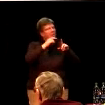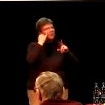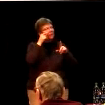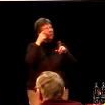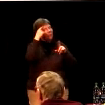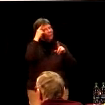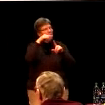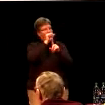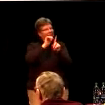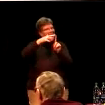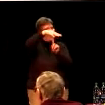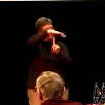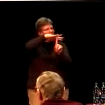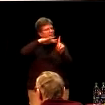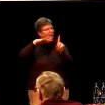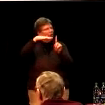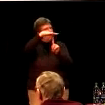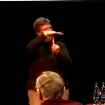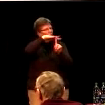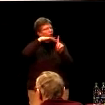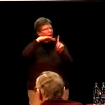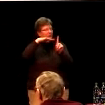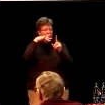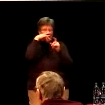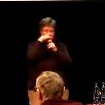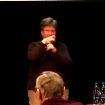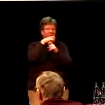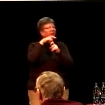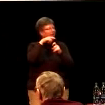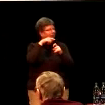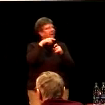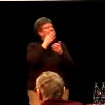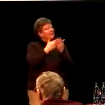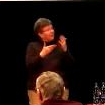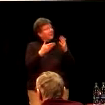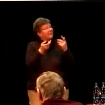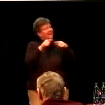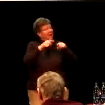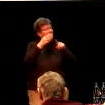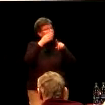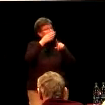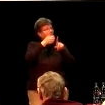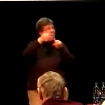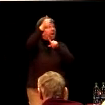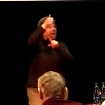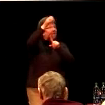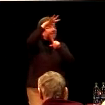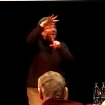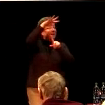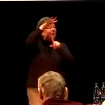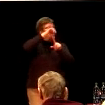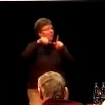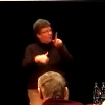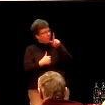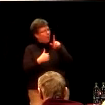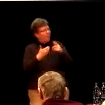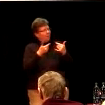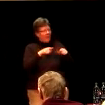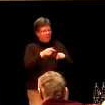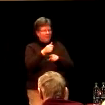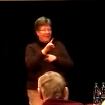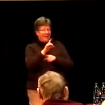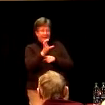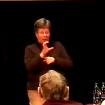atmosphere as a complex fluid, there's probably things happening up above. And in the 1800s, people were pretty interested